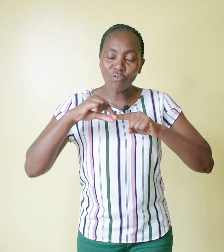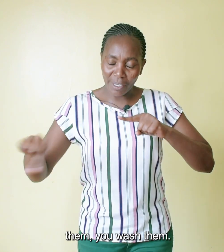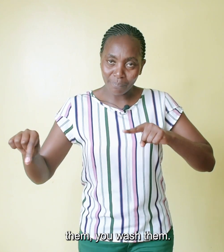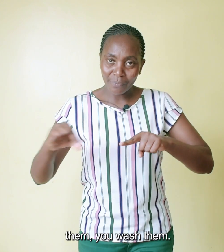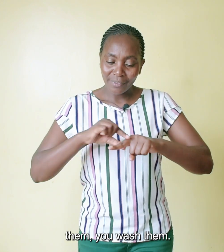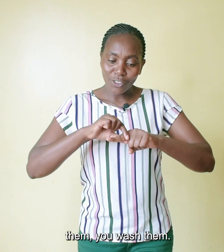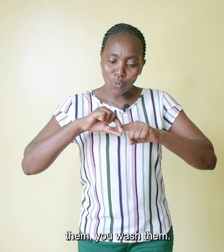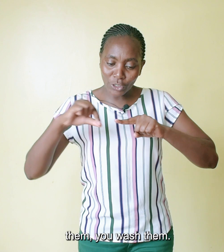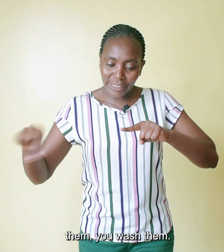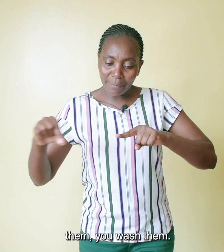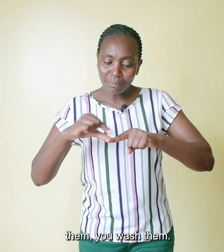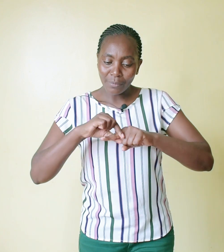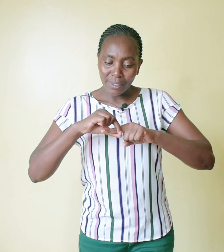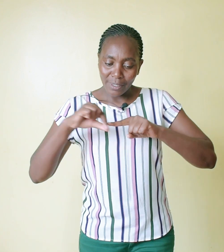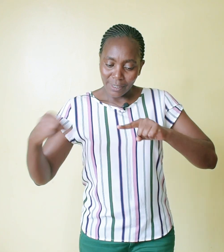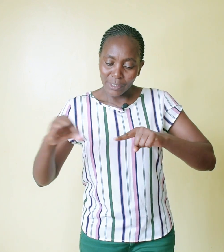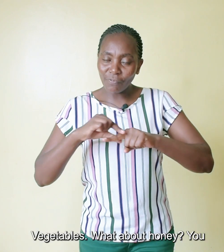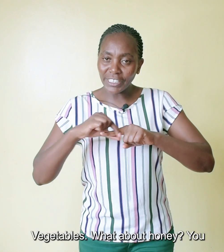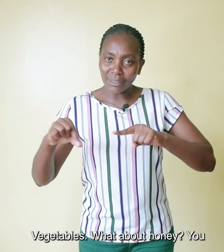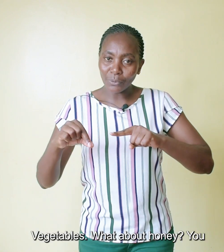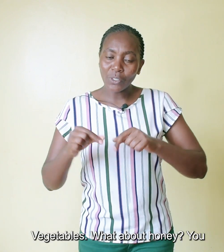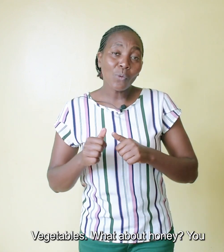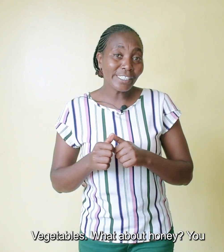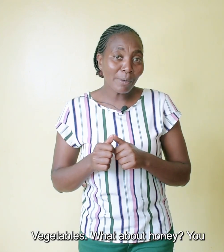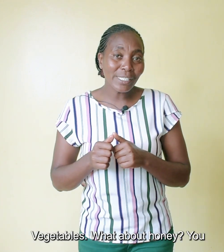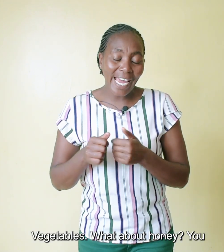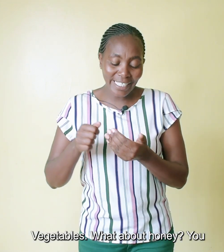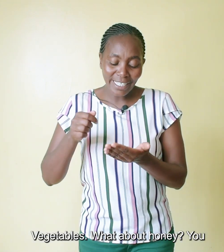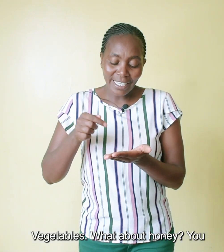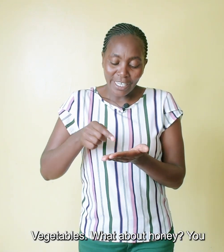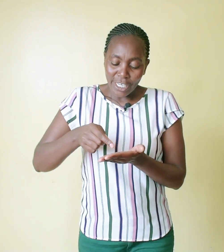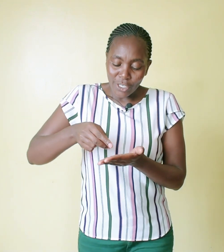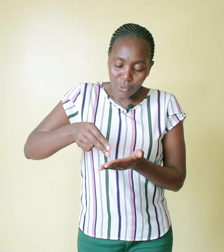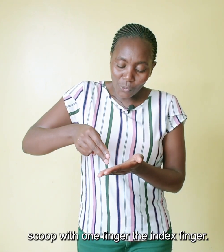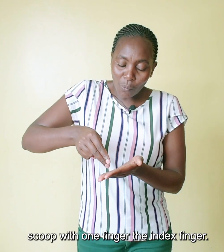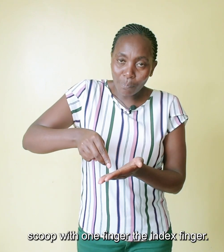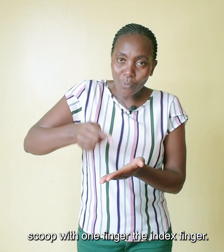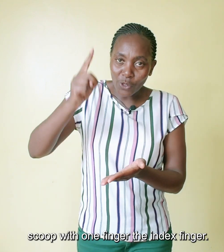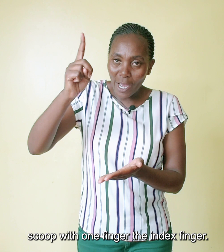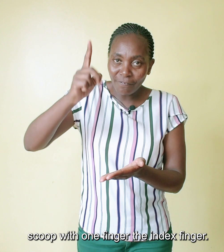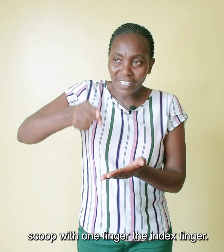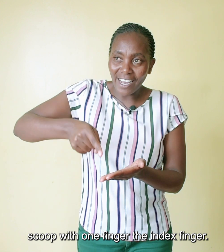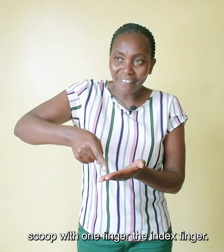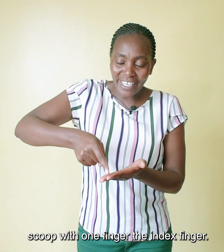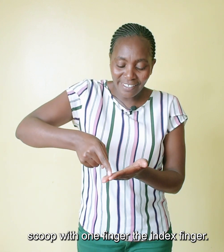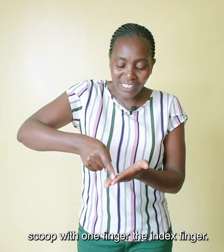them. You wash them. Vegetables. What about honey? You scoop with one finger, the index